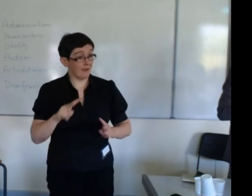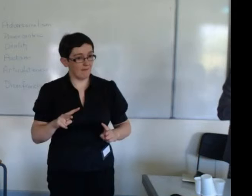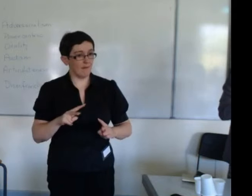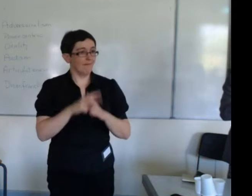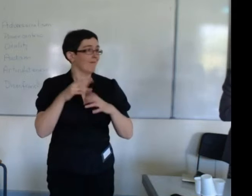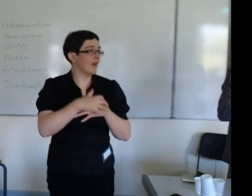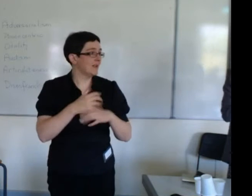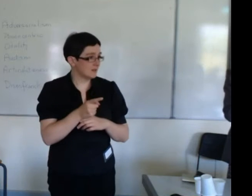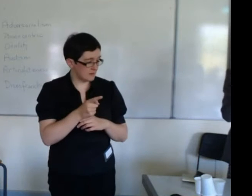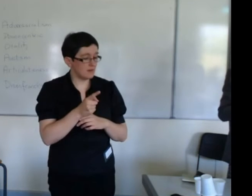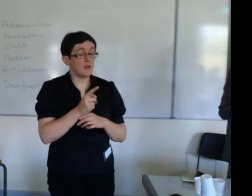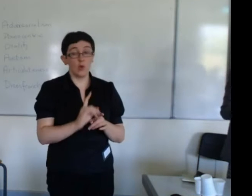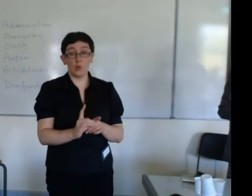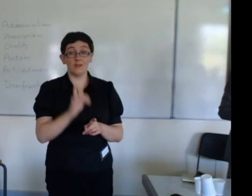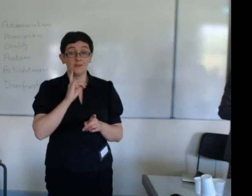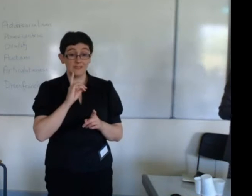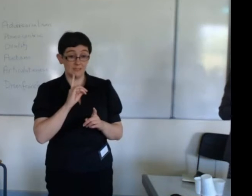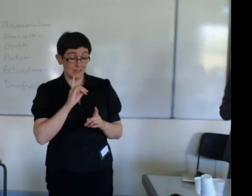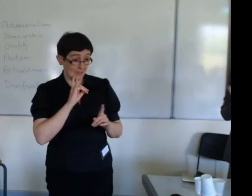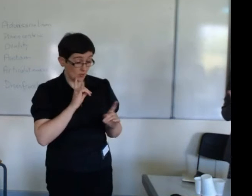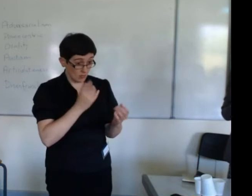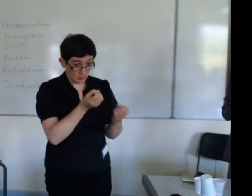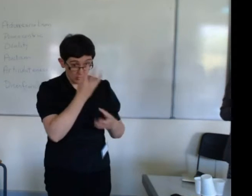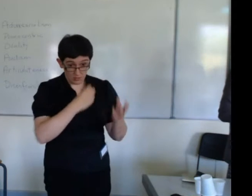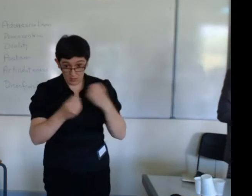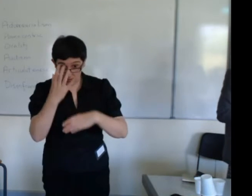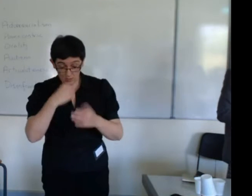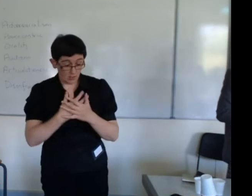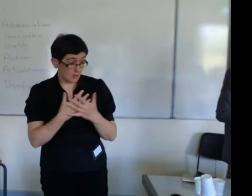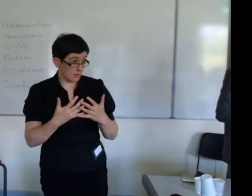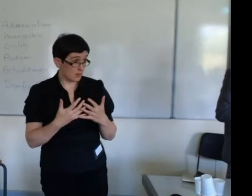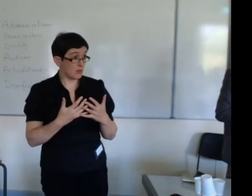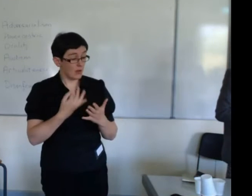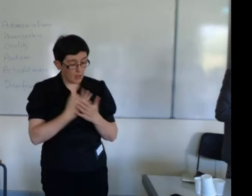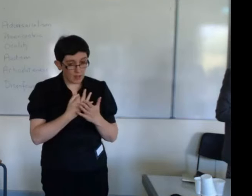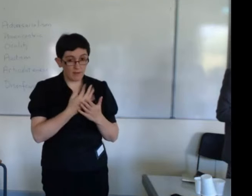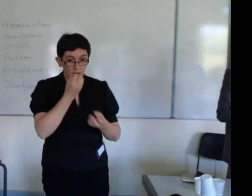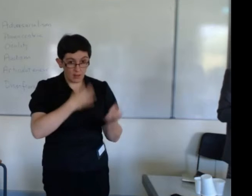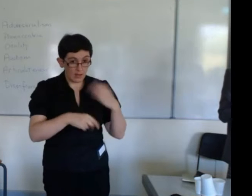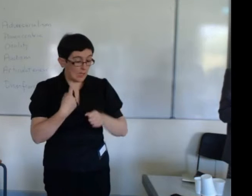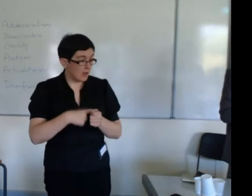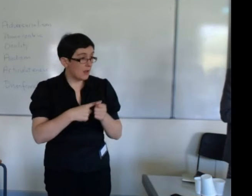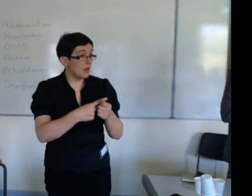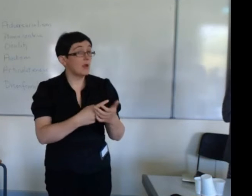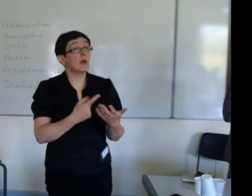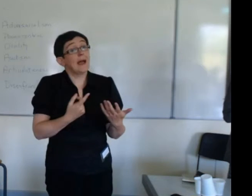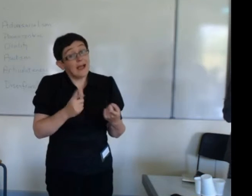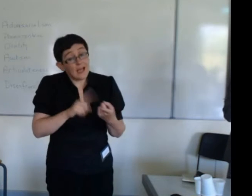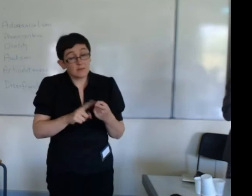heard of the trauma, you know, we've heard it so often. But we recognise that each